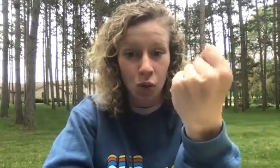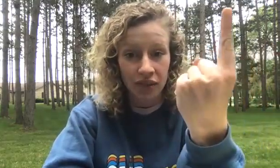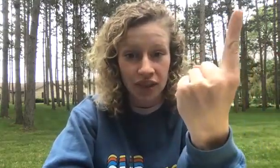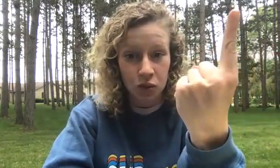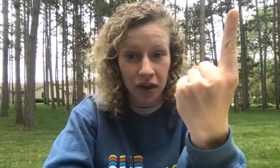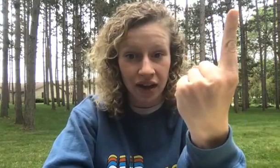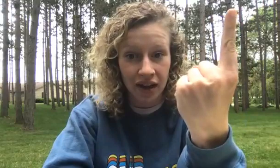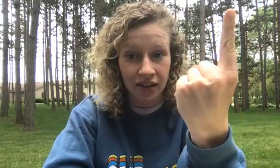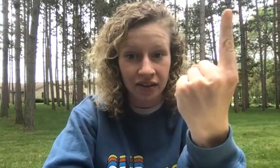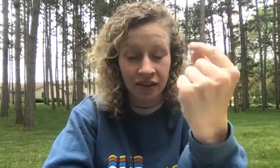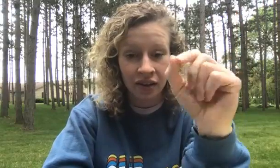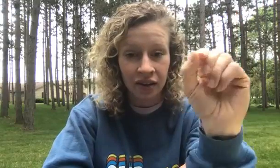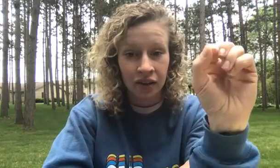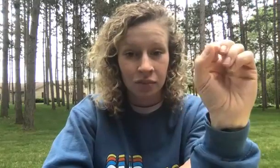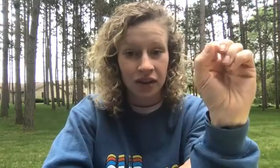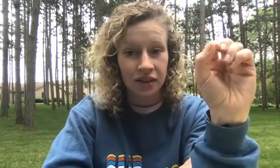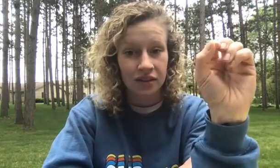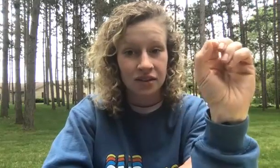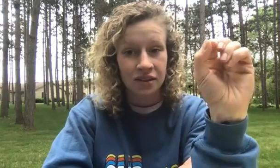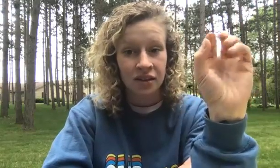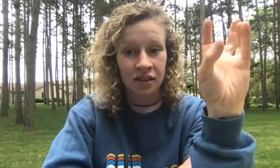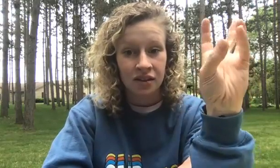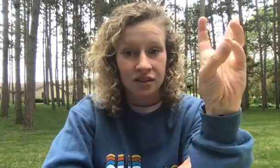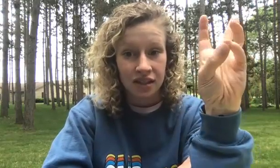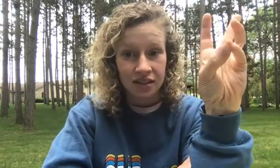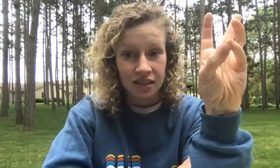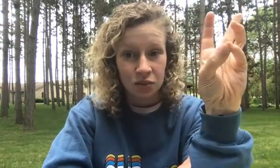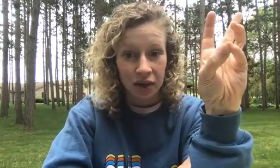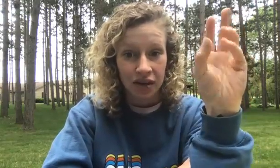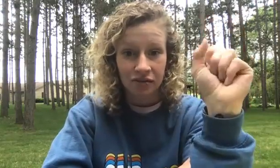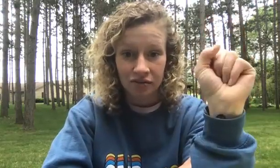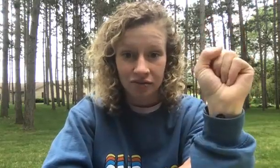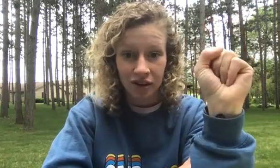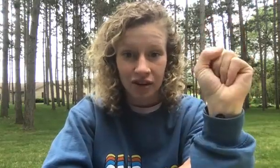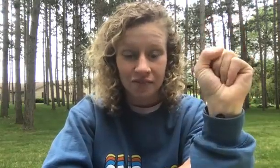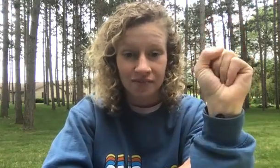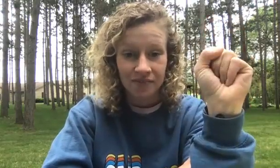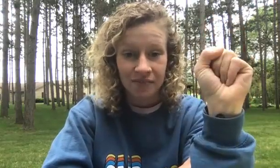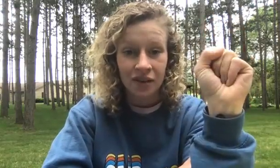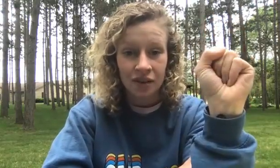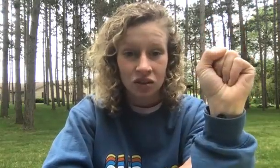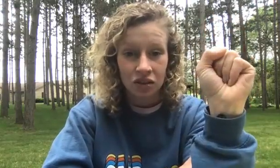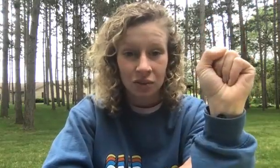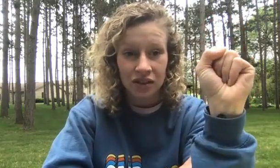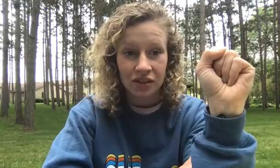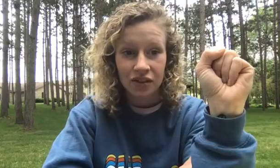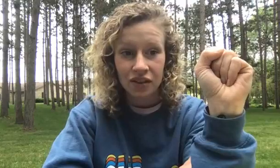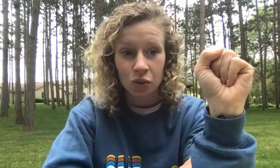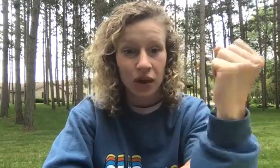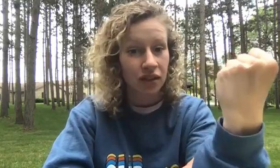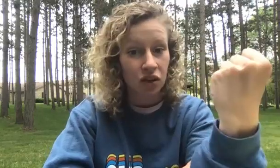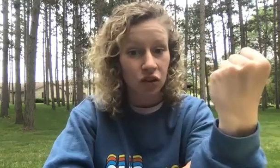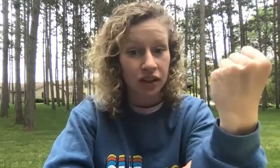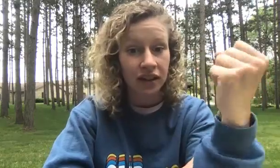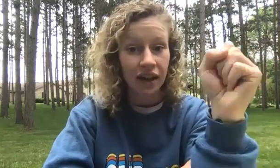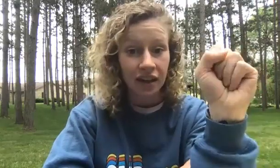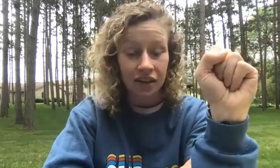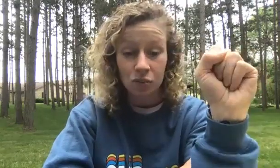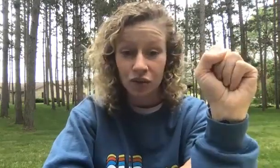this way means 6 this way, right? It's a little bit different in the way that you're looking at it and you're moving your